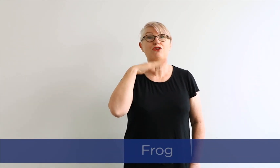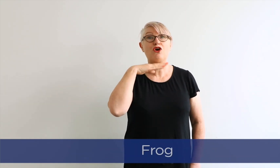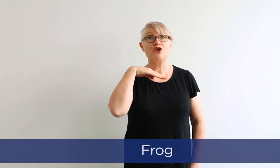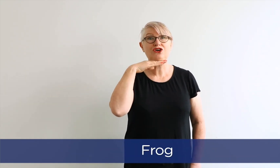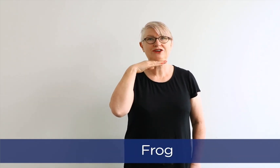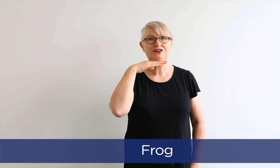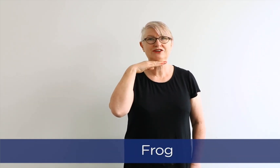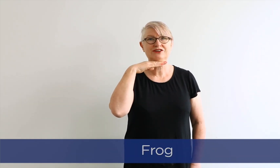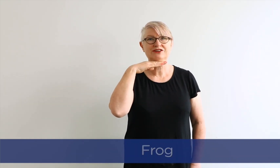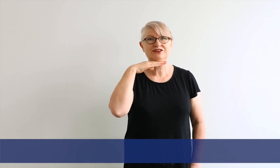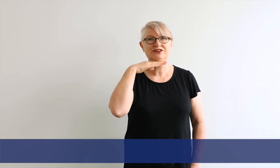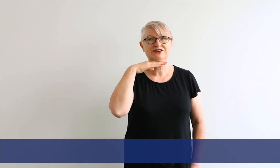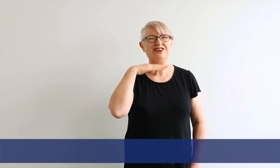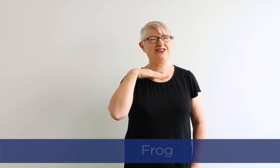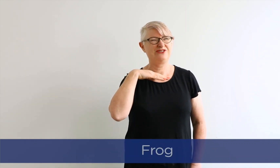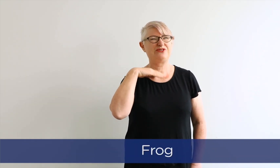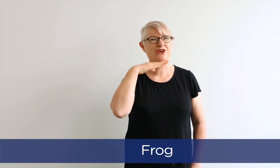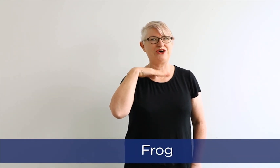Frog. Frog.